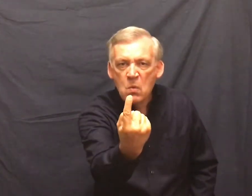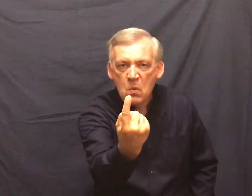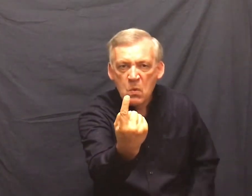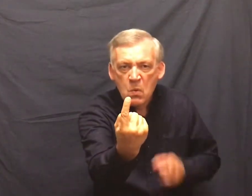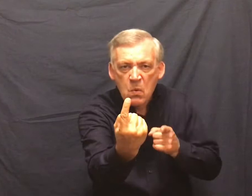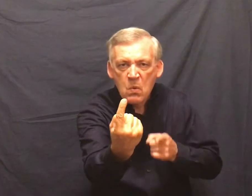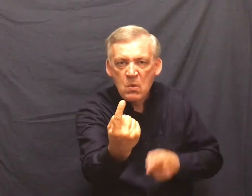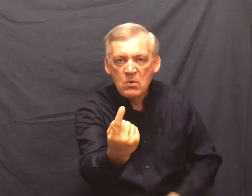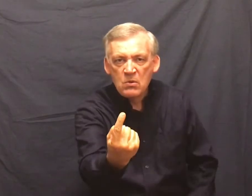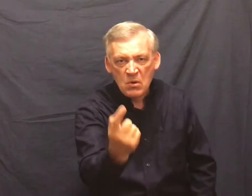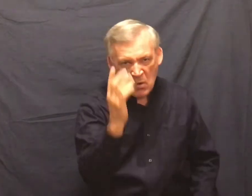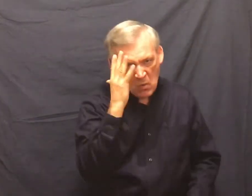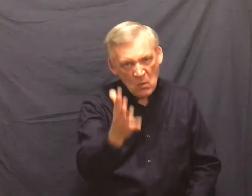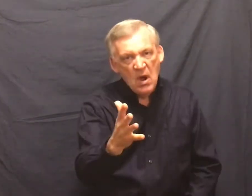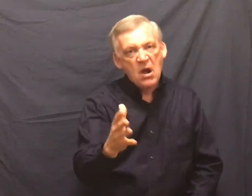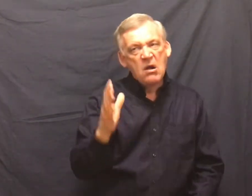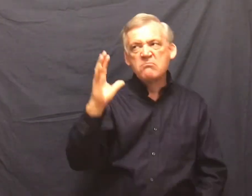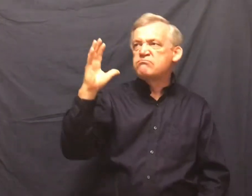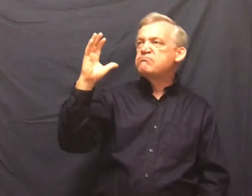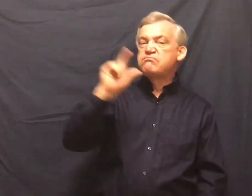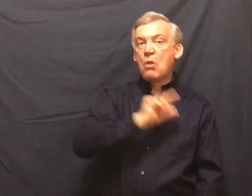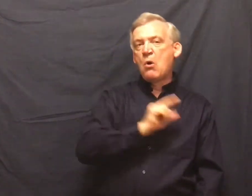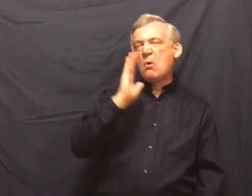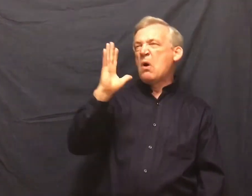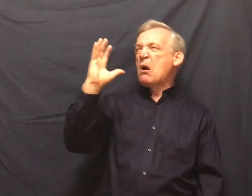He gonna leave you, you crazy jerk.